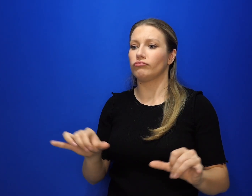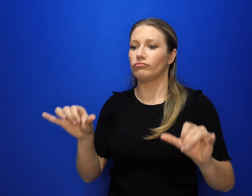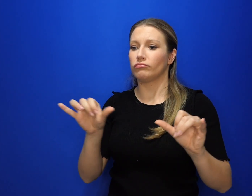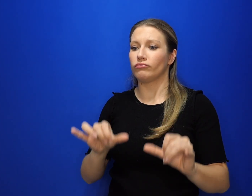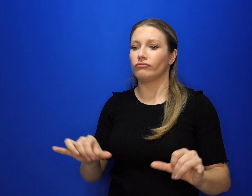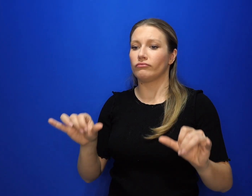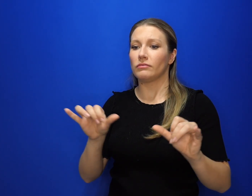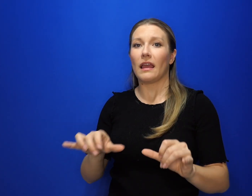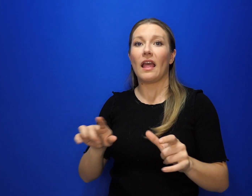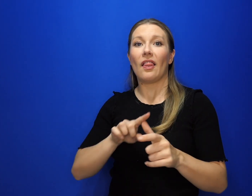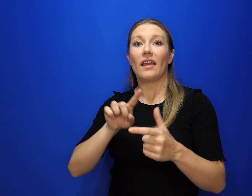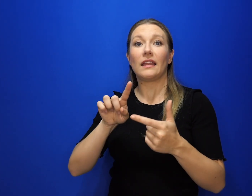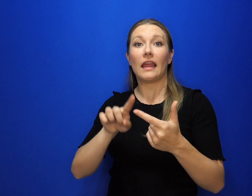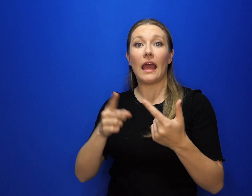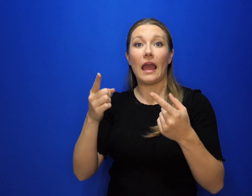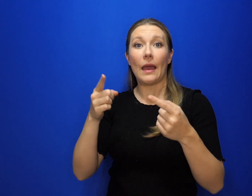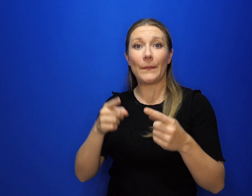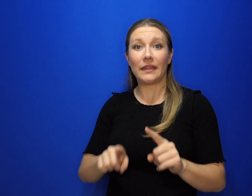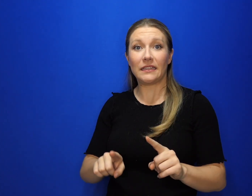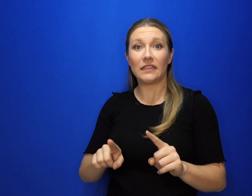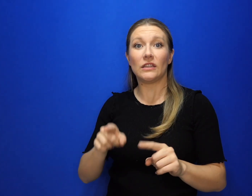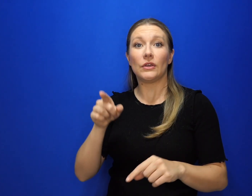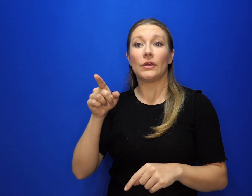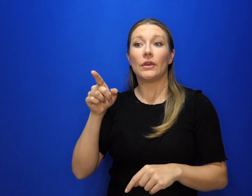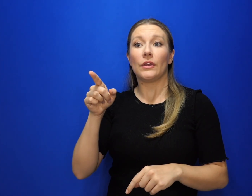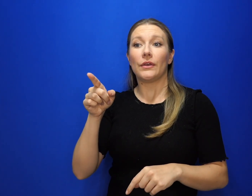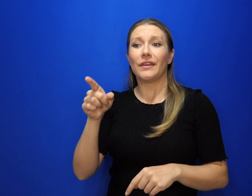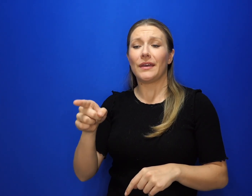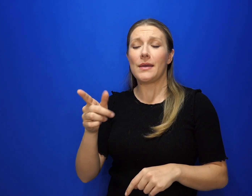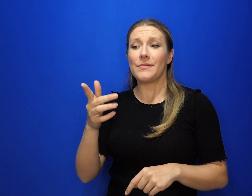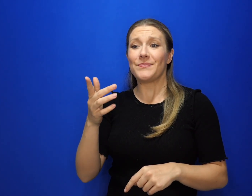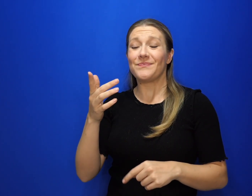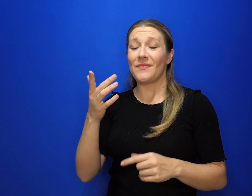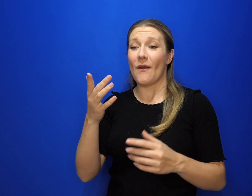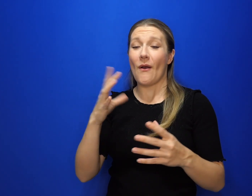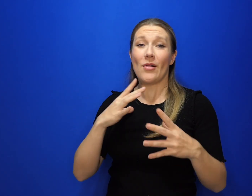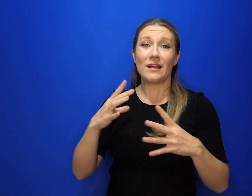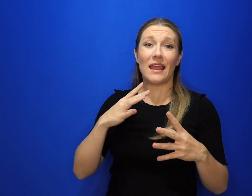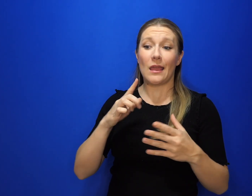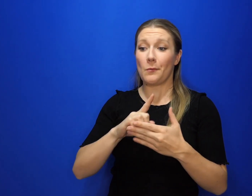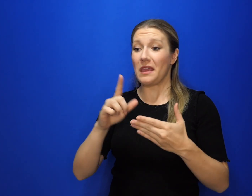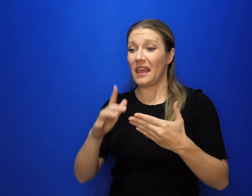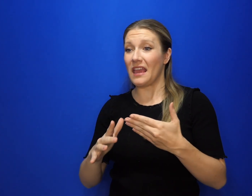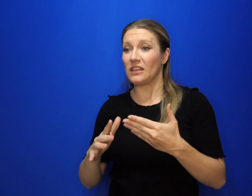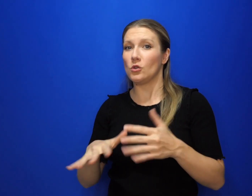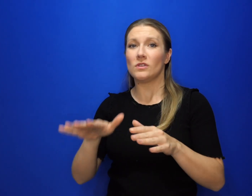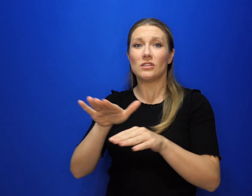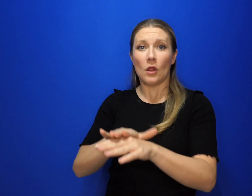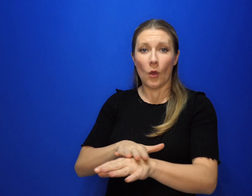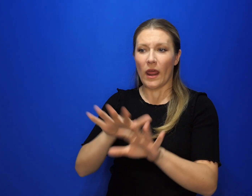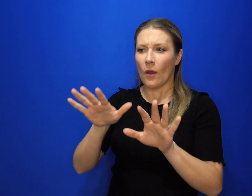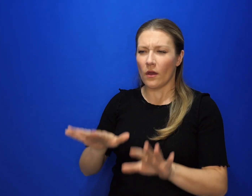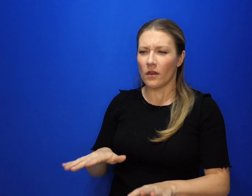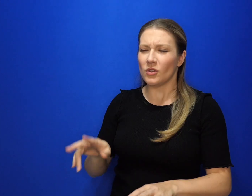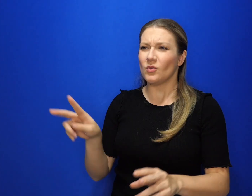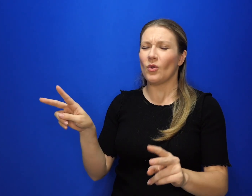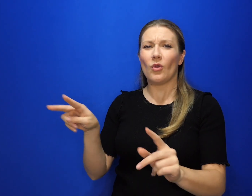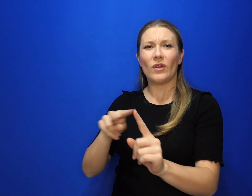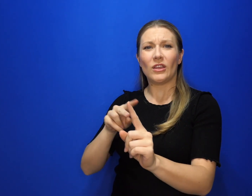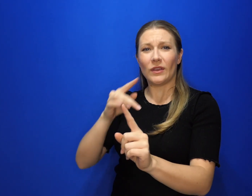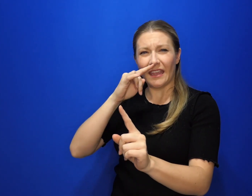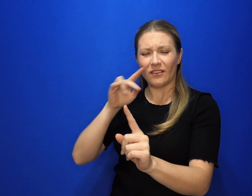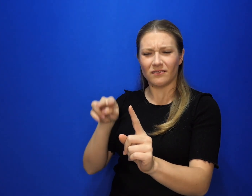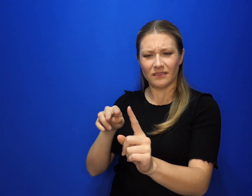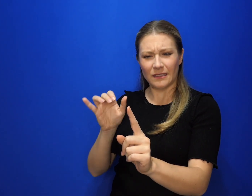or a vacation or a long weekend, even you slow down enough to look up and go, is there something wrong with that kid? You know what I